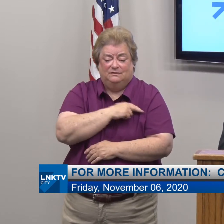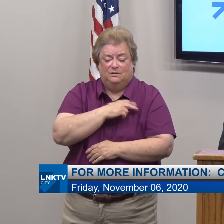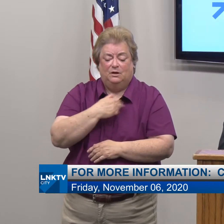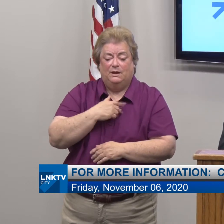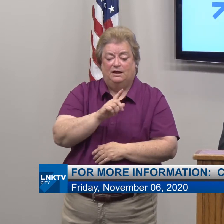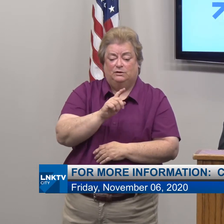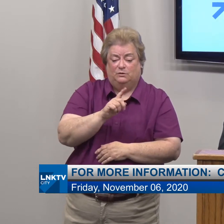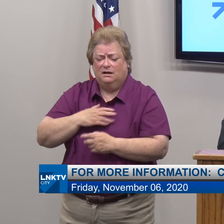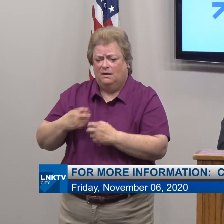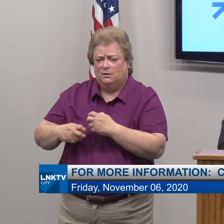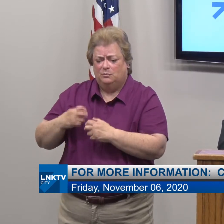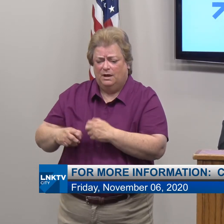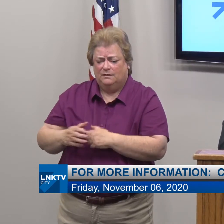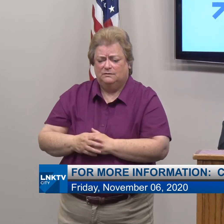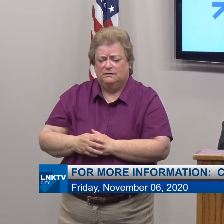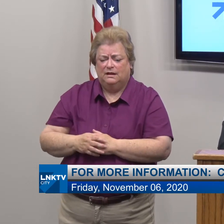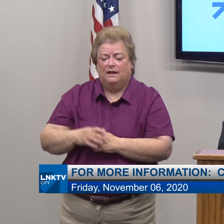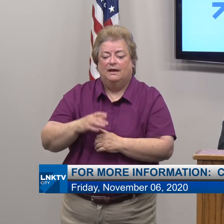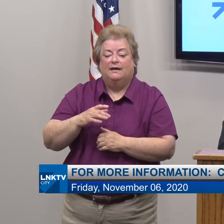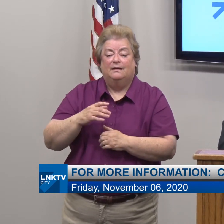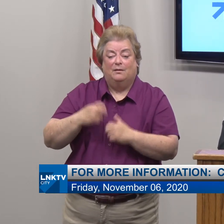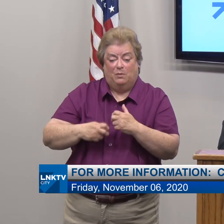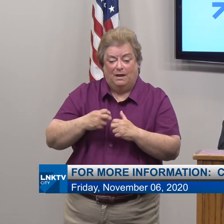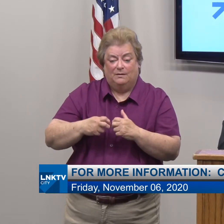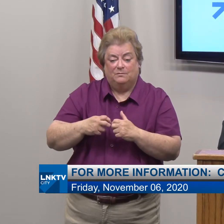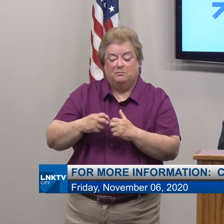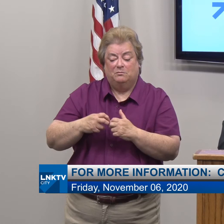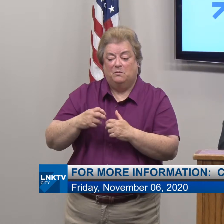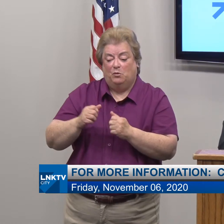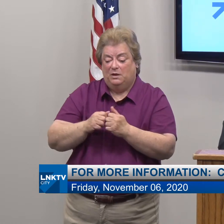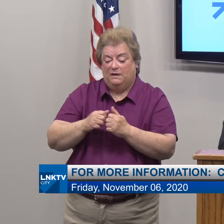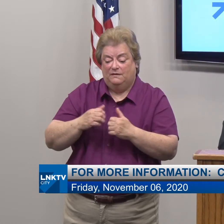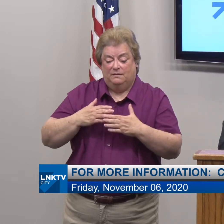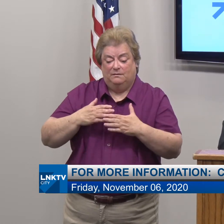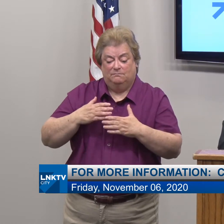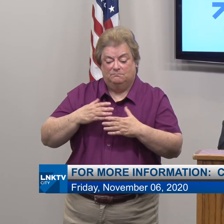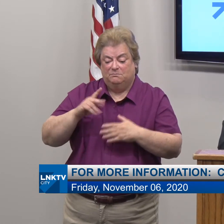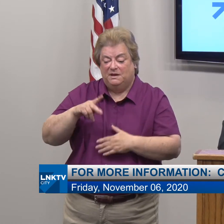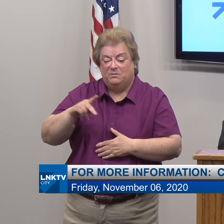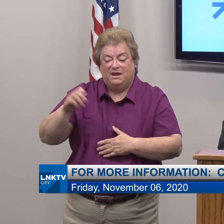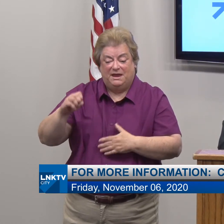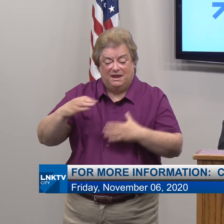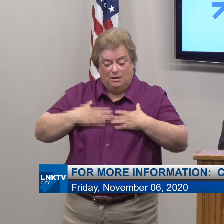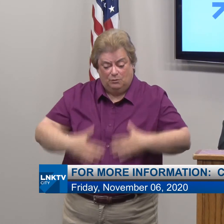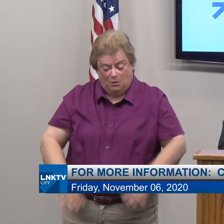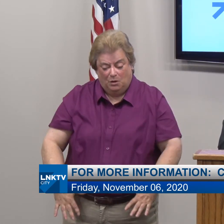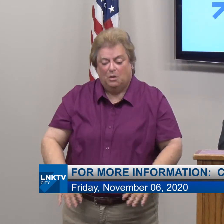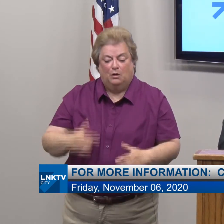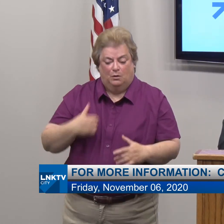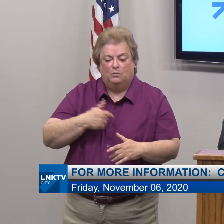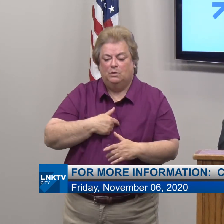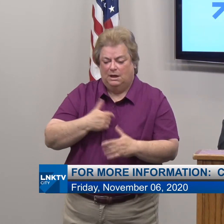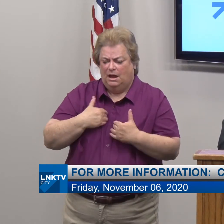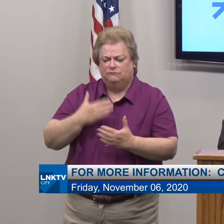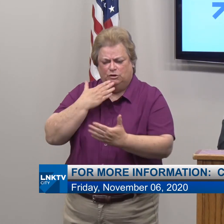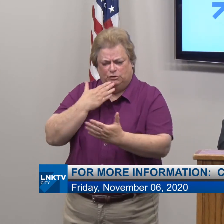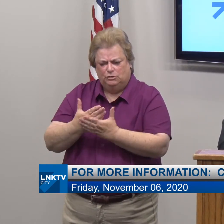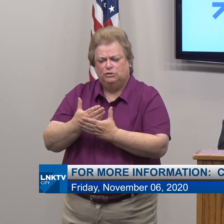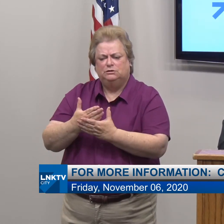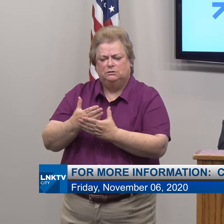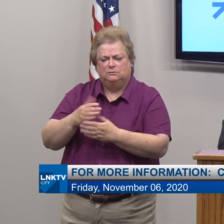issue. Personal protective equipment are also not our current issue. We have strong supplies of both. We